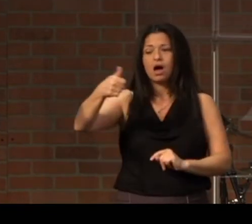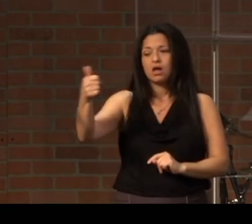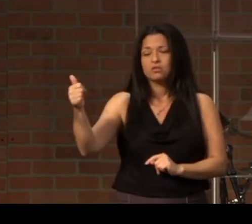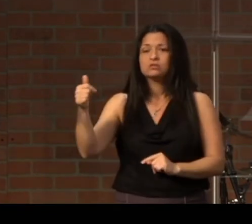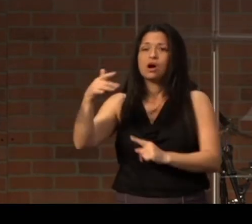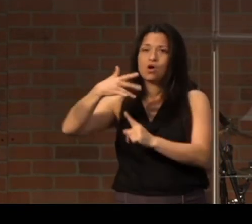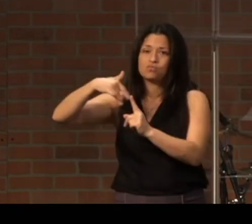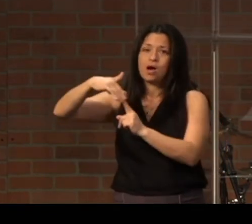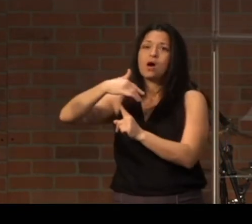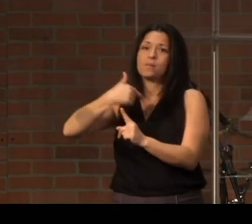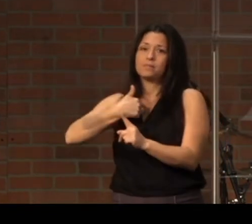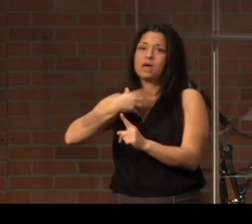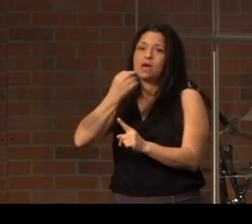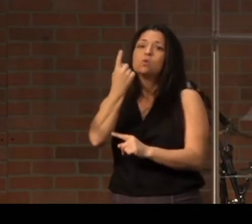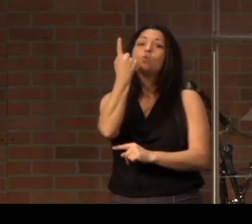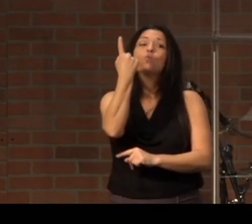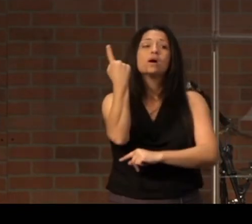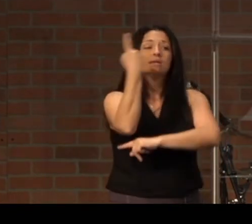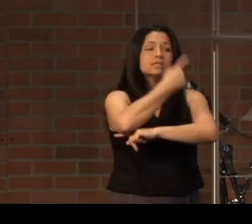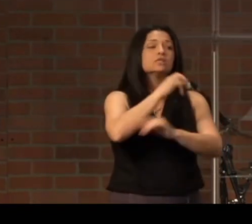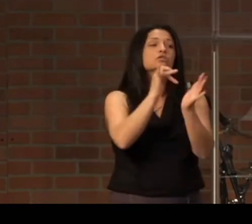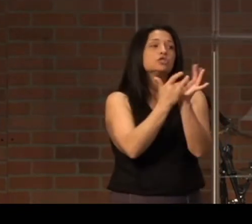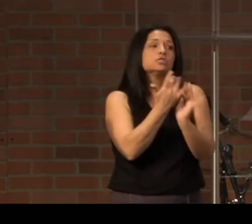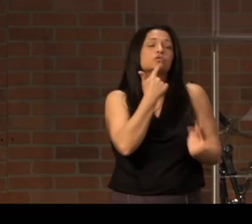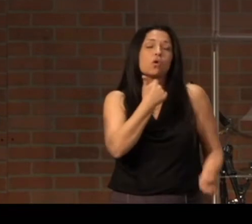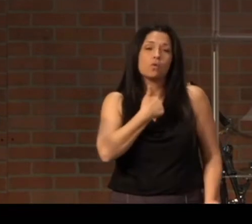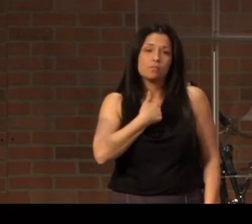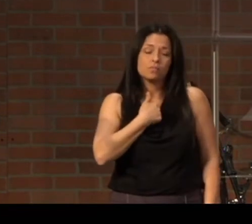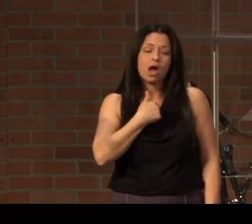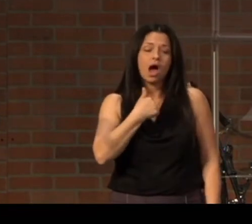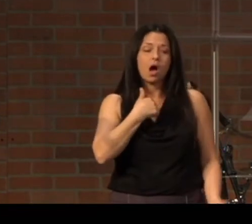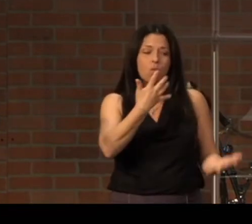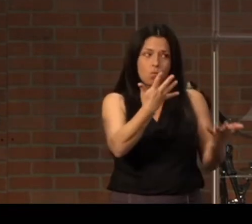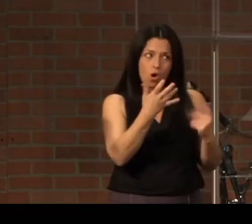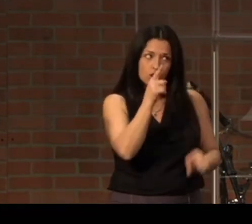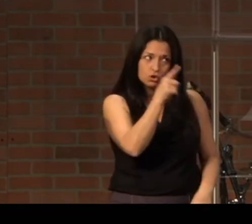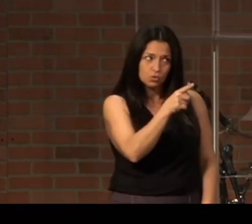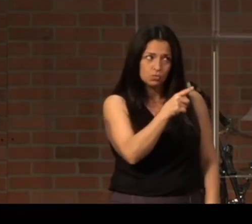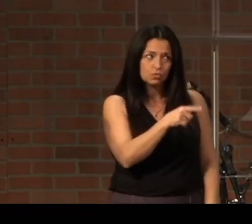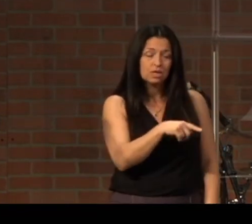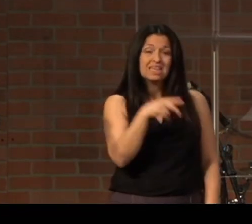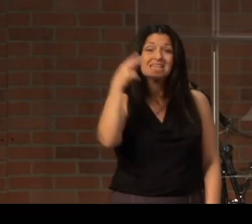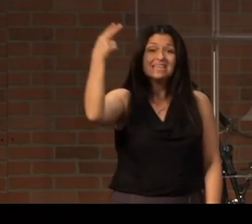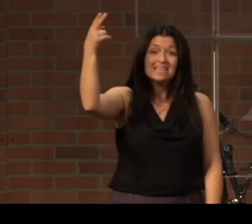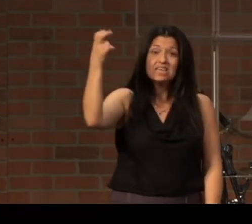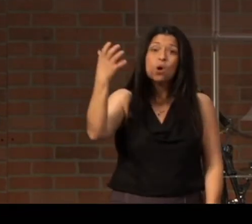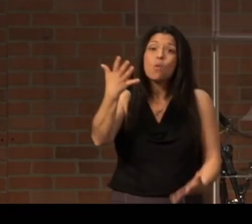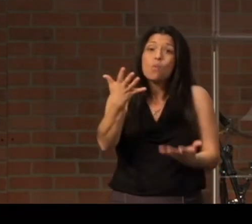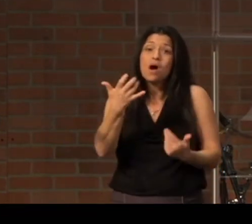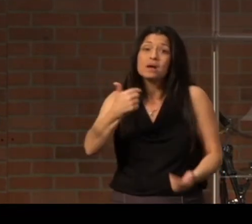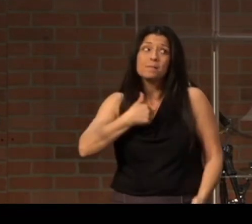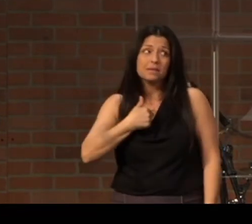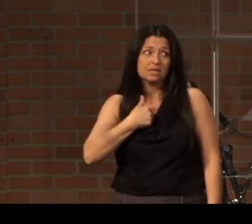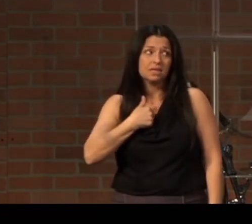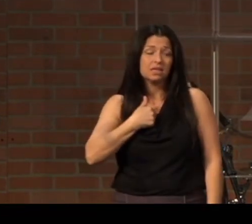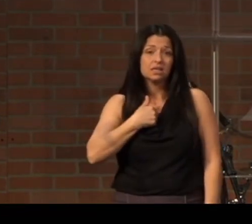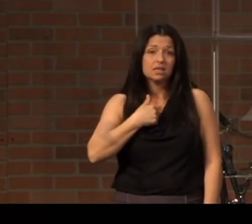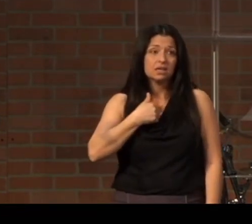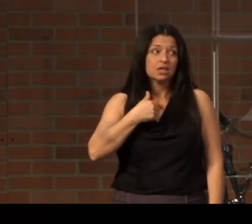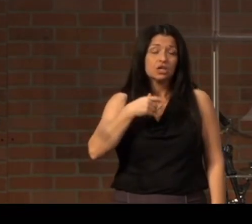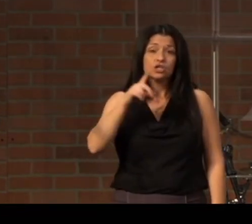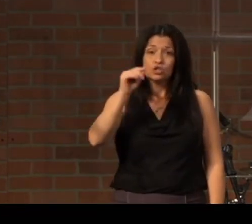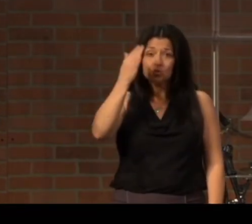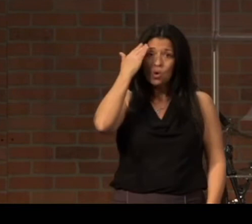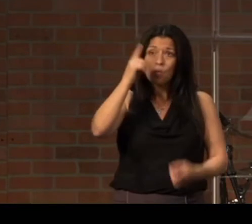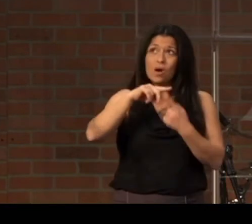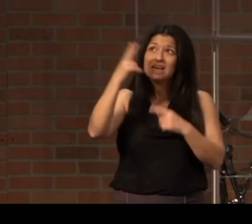And one day Jesus said, I want you. He wanted me. No one else wanted me. And you know what he said? You're